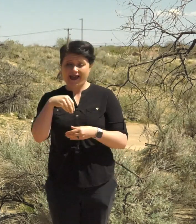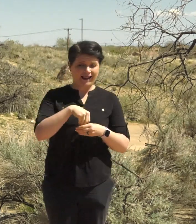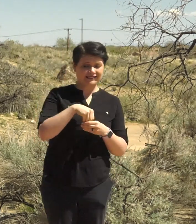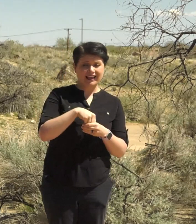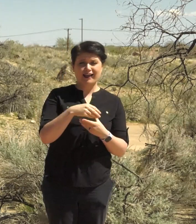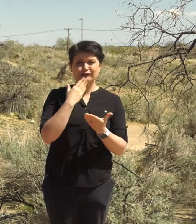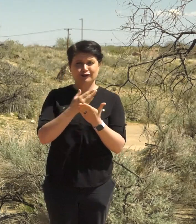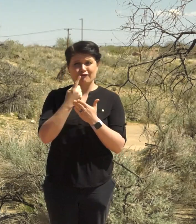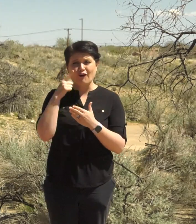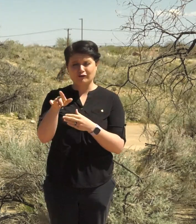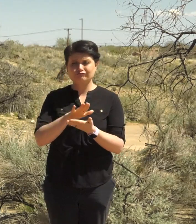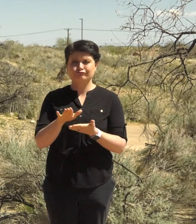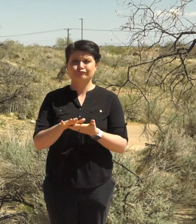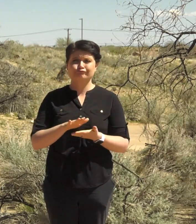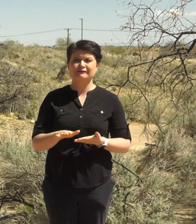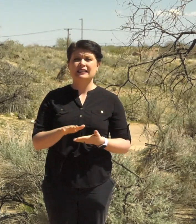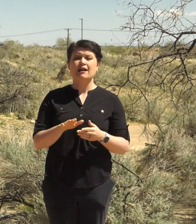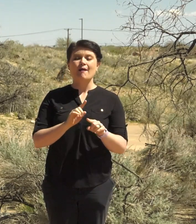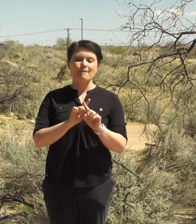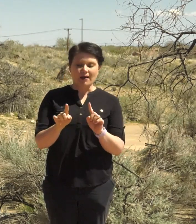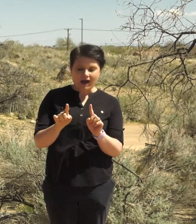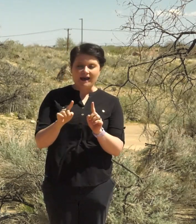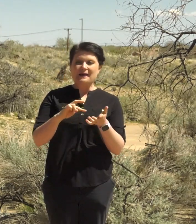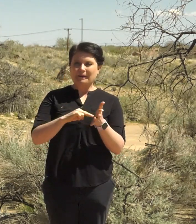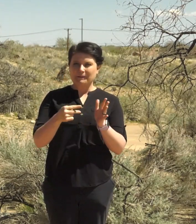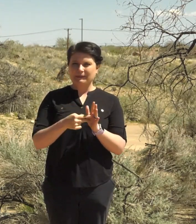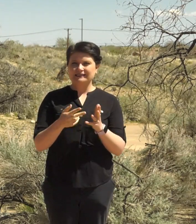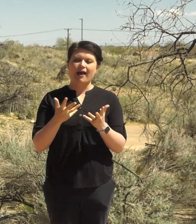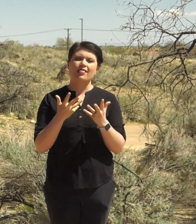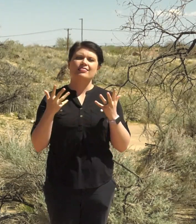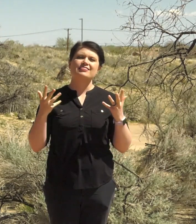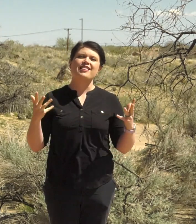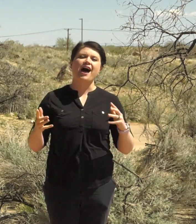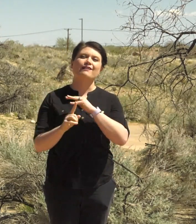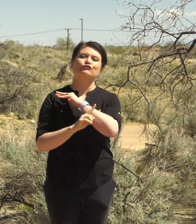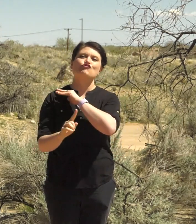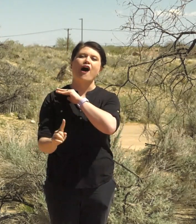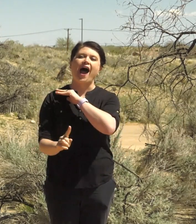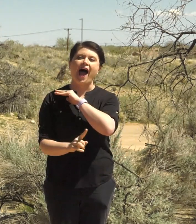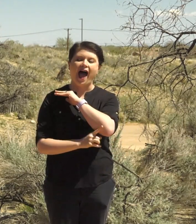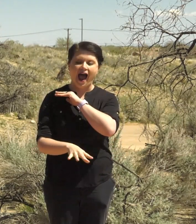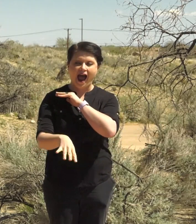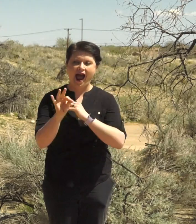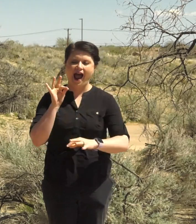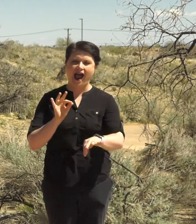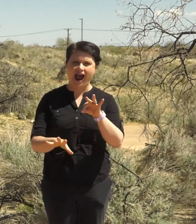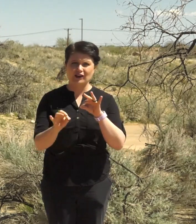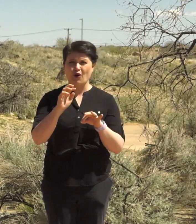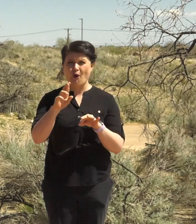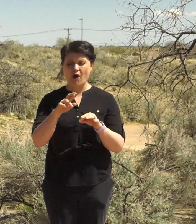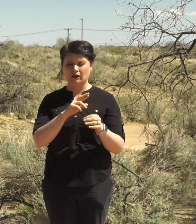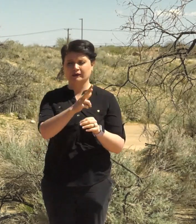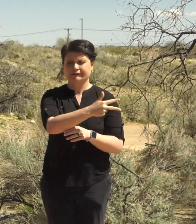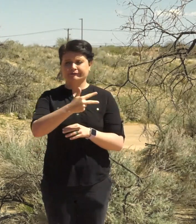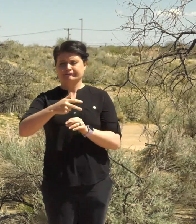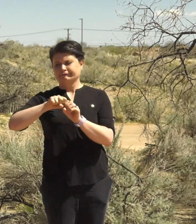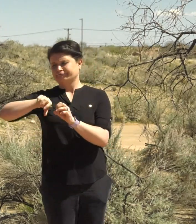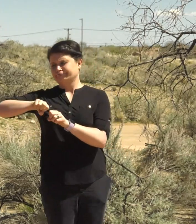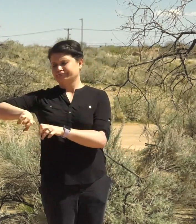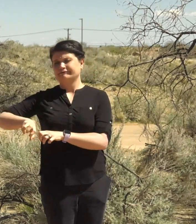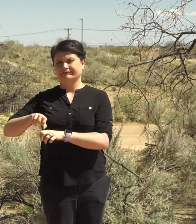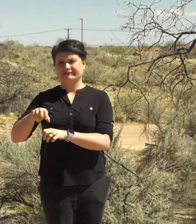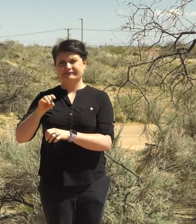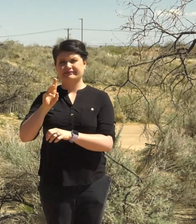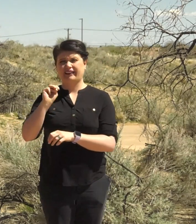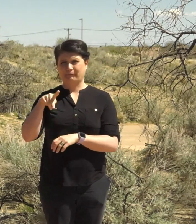when you're at home so much. But that also requires lots and lots of trash pickup and convenience center work. So our Director of Solid Waste